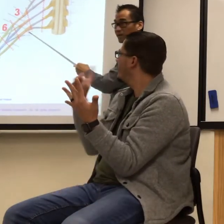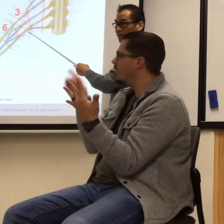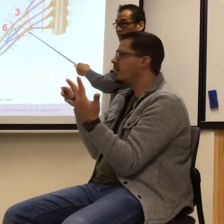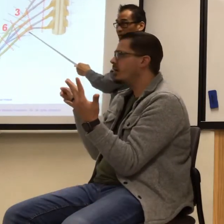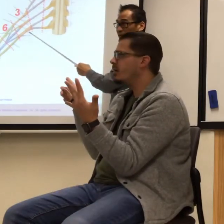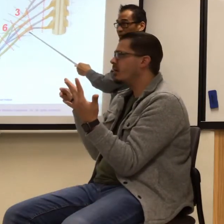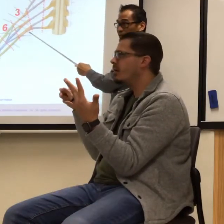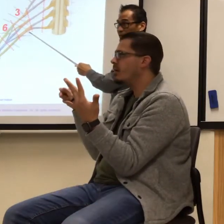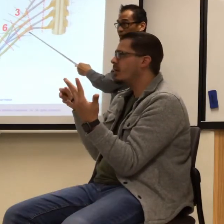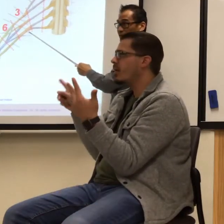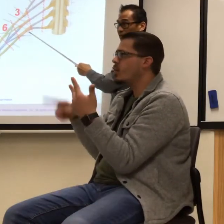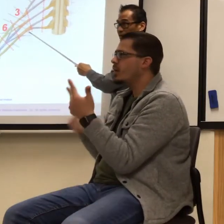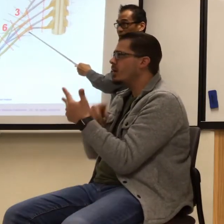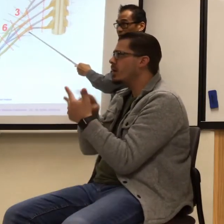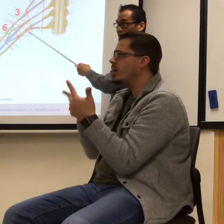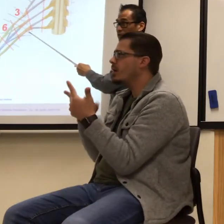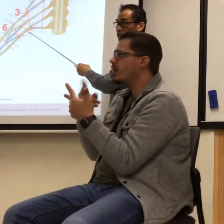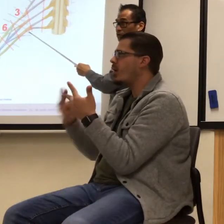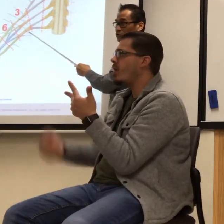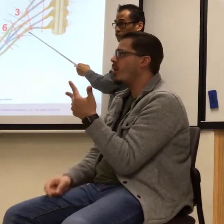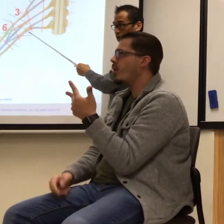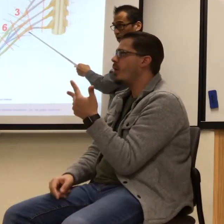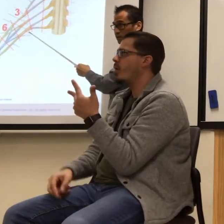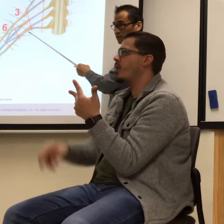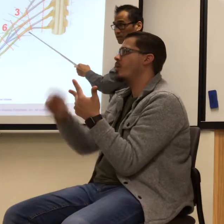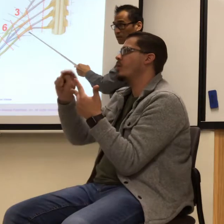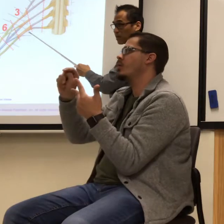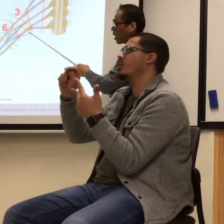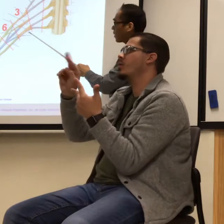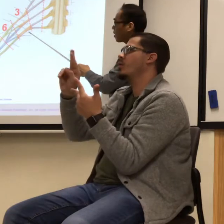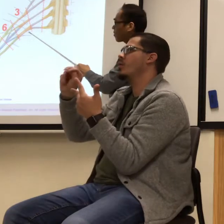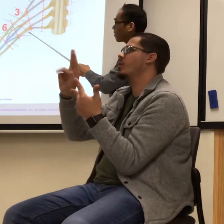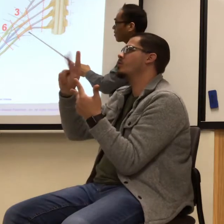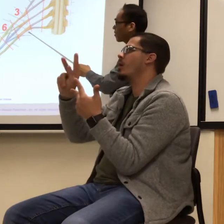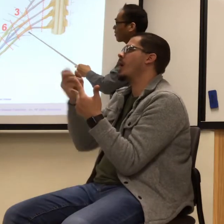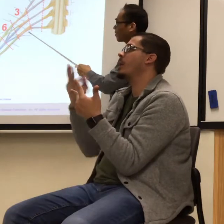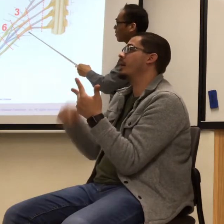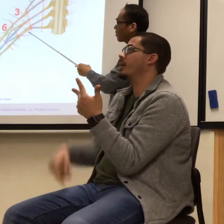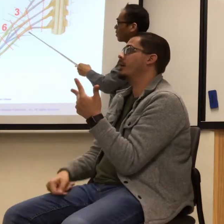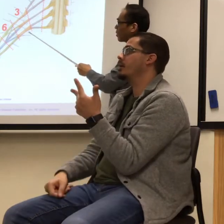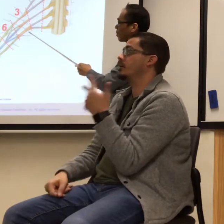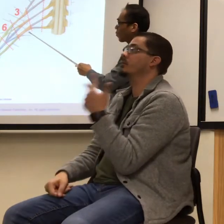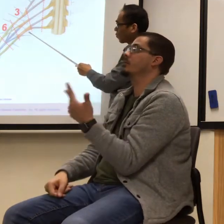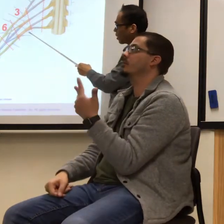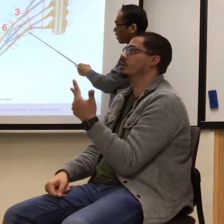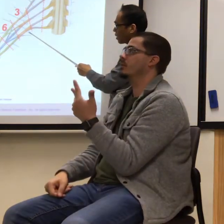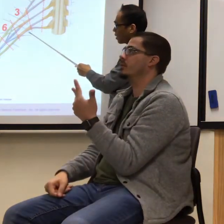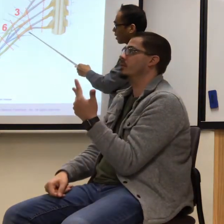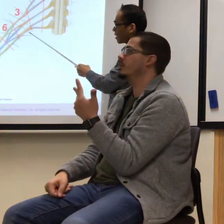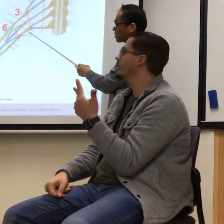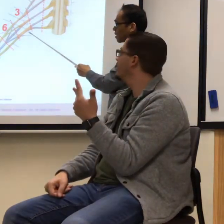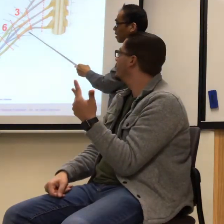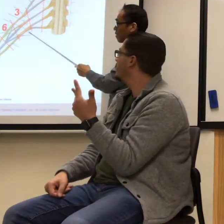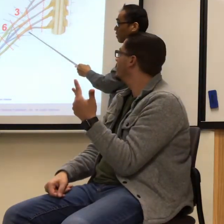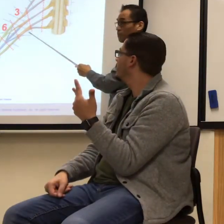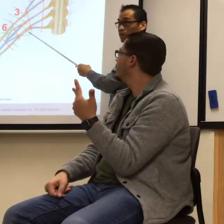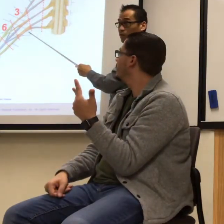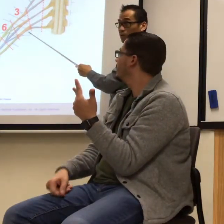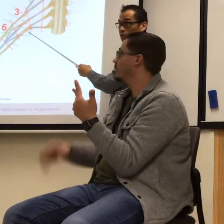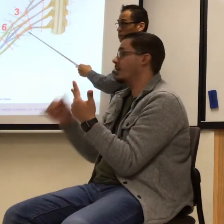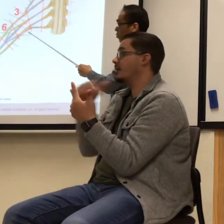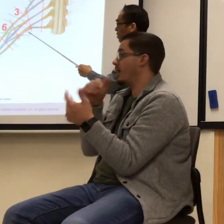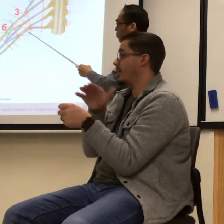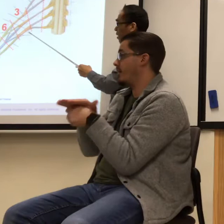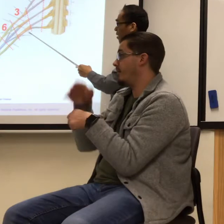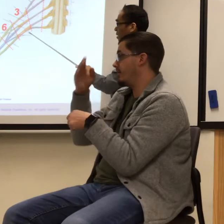Trunks. And how many are there? three. And that's not enough. You have to